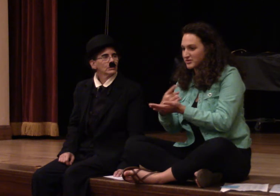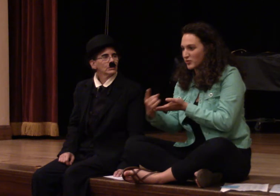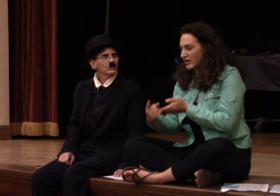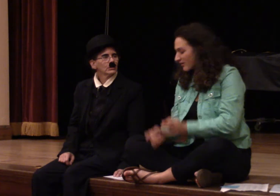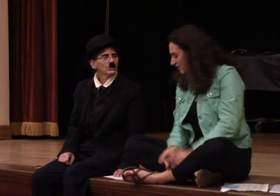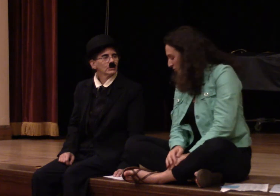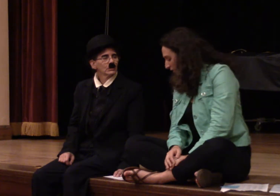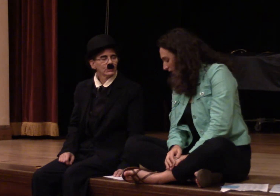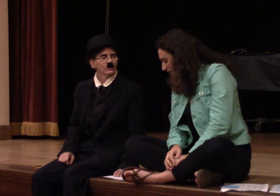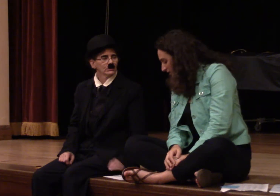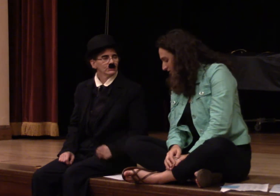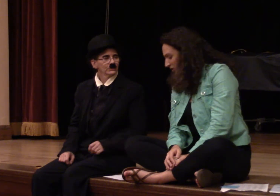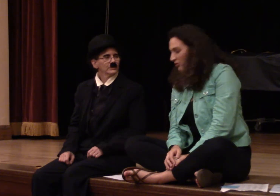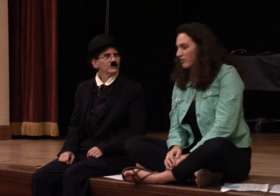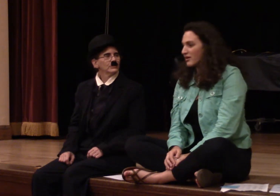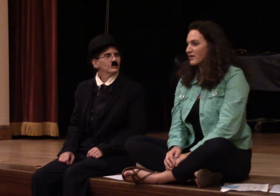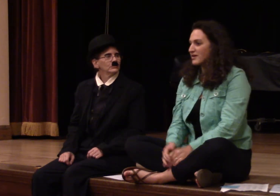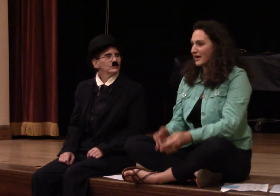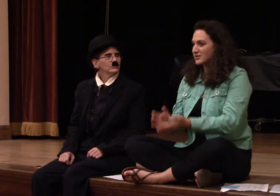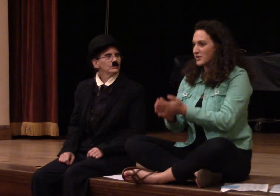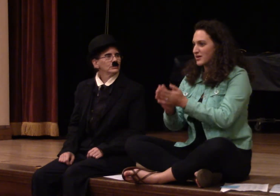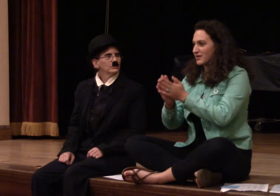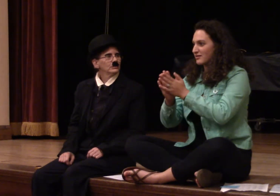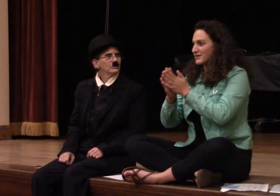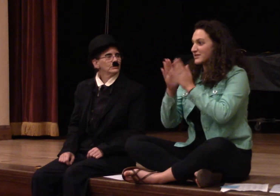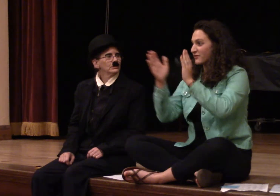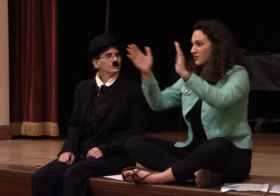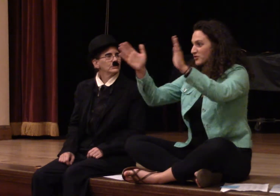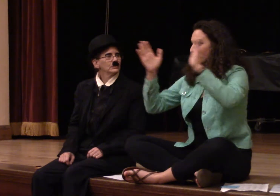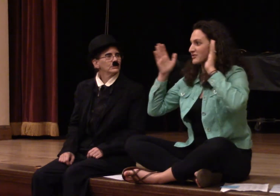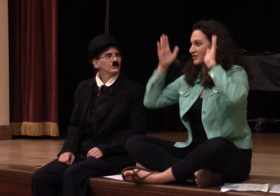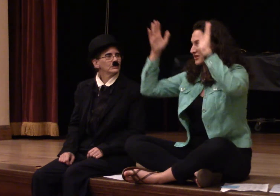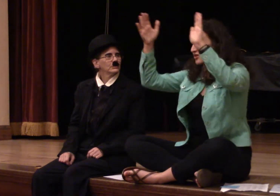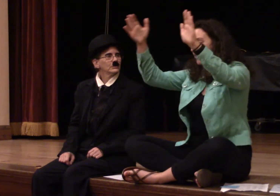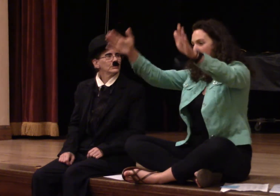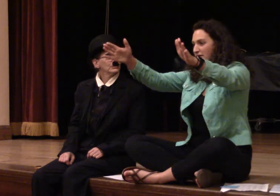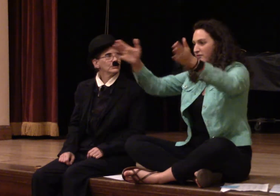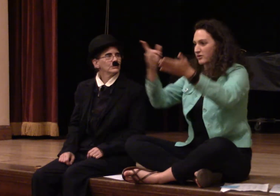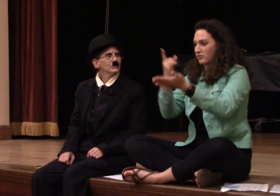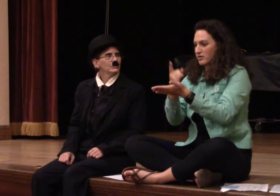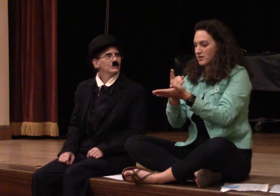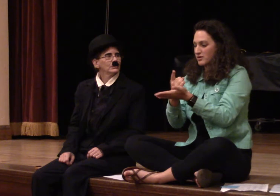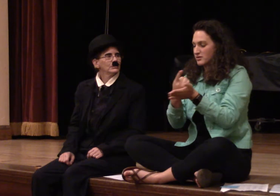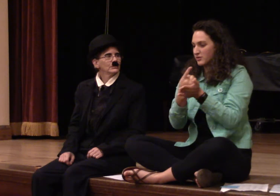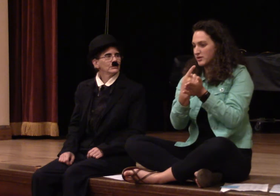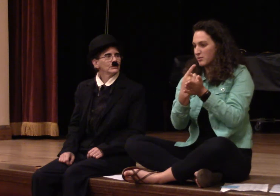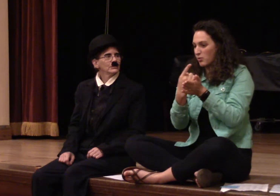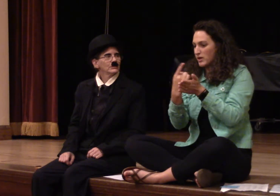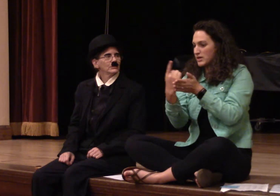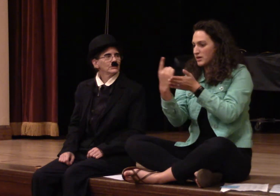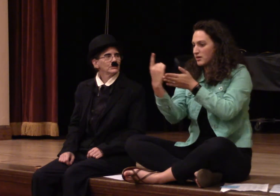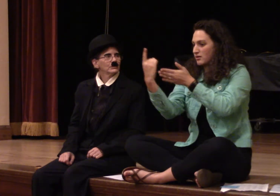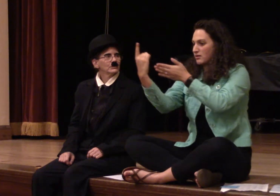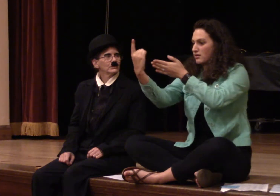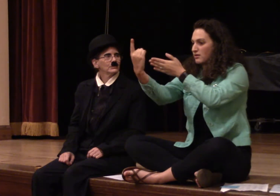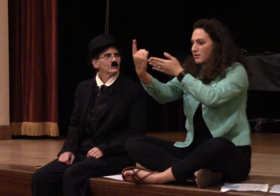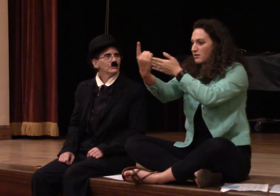week. But, so next week, it's in the future, so it's going to go ahead of you. So it's going to be week in